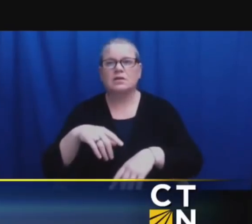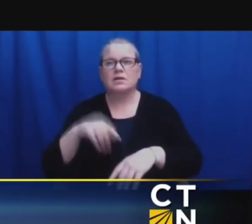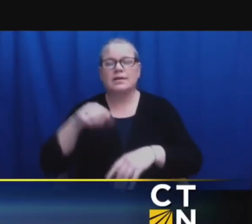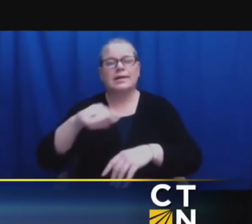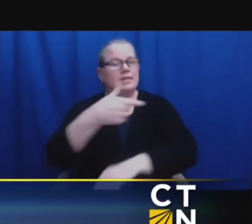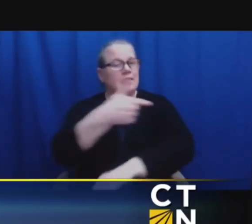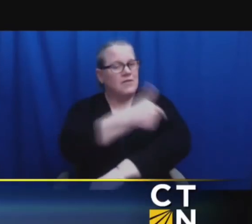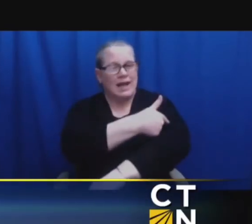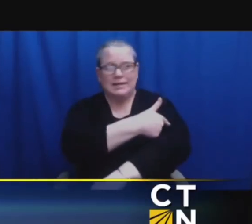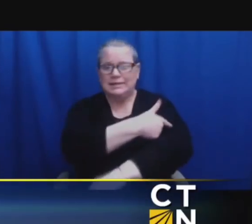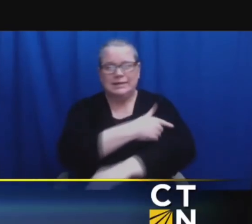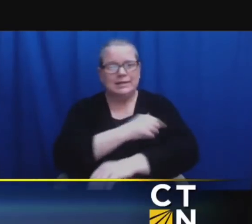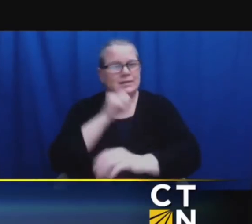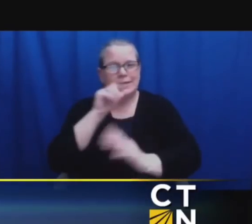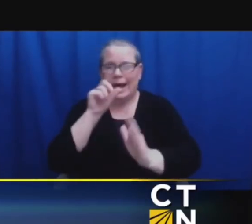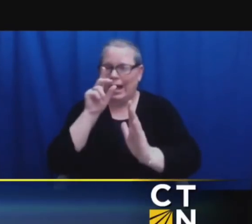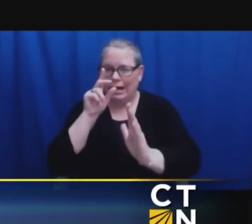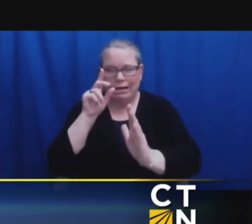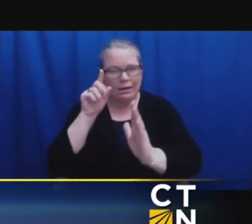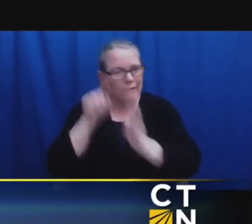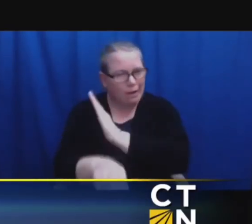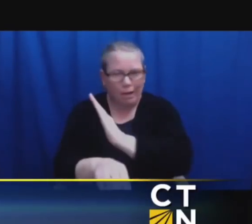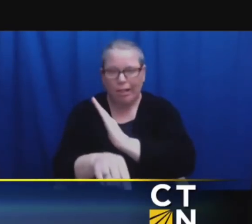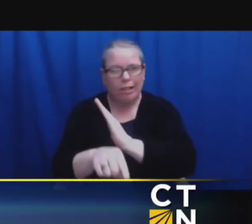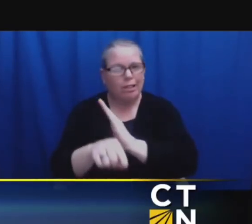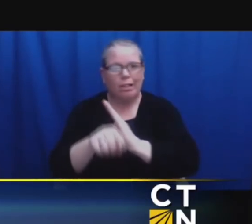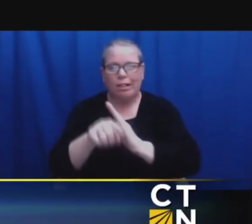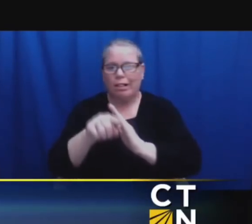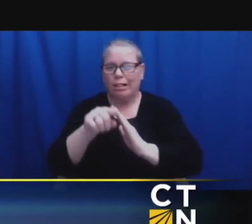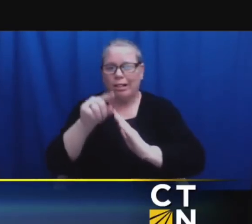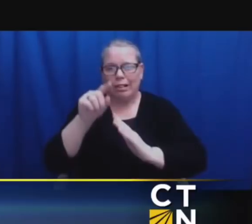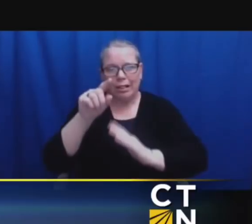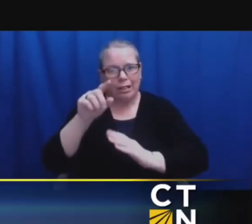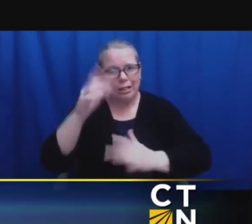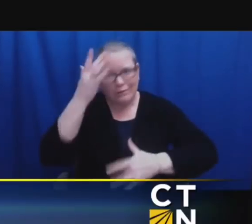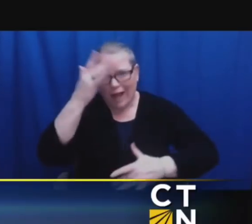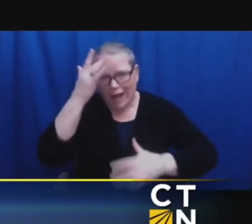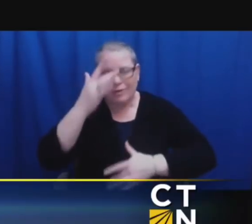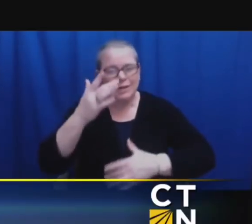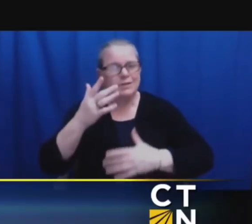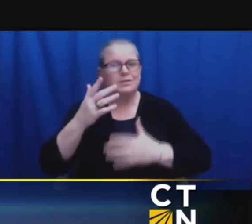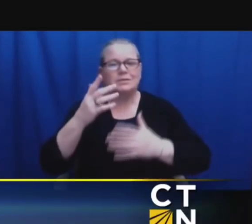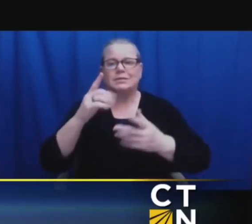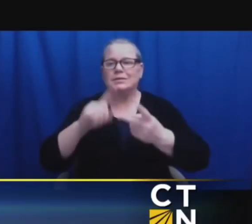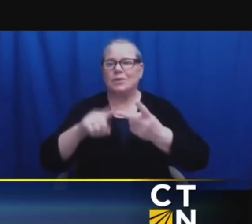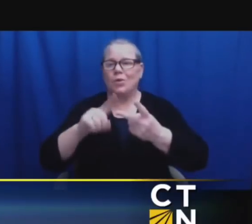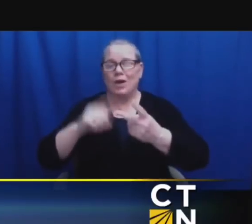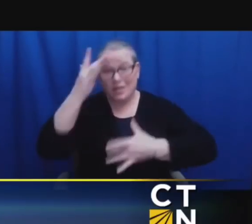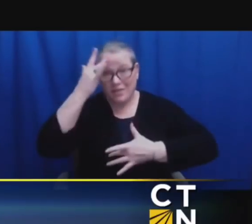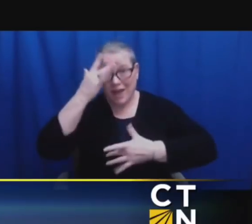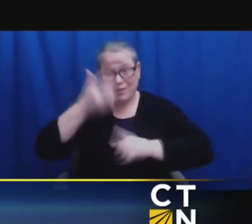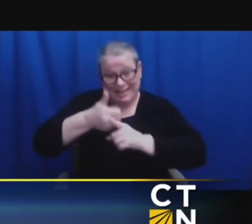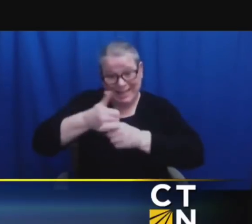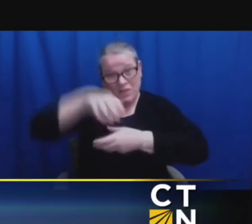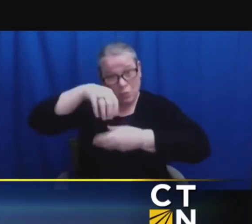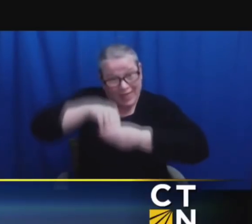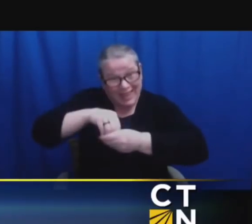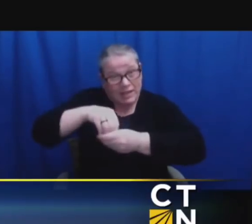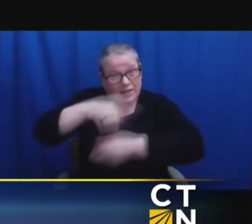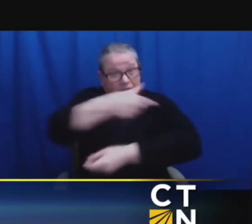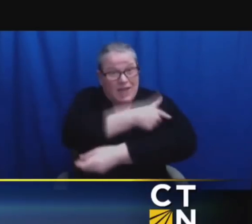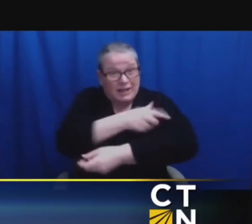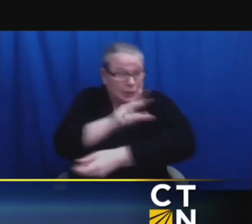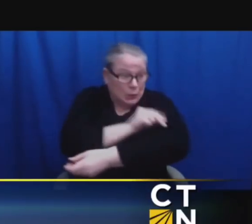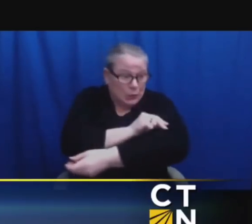or an attenuated or an adjuvant vaccine. So that in and of itself makes it special.